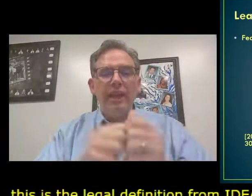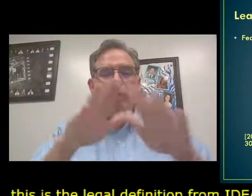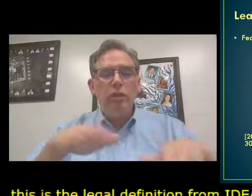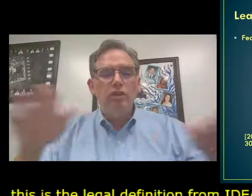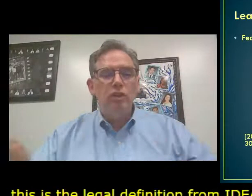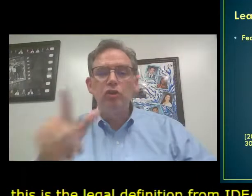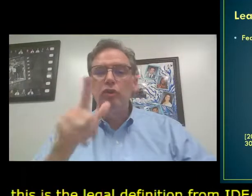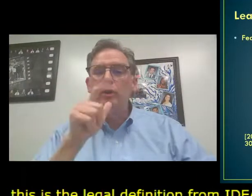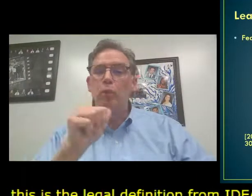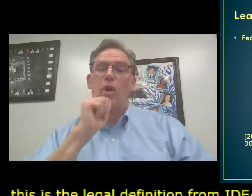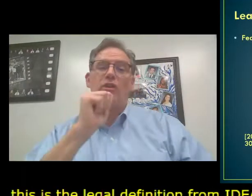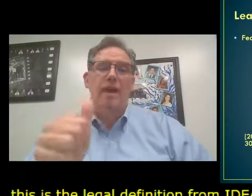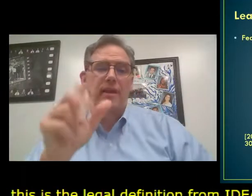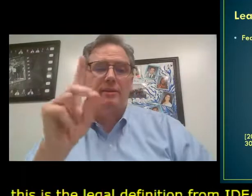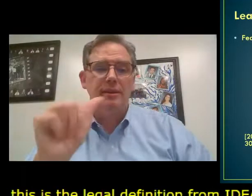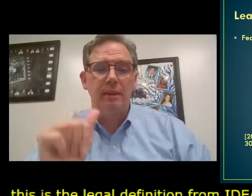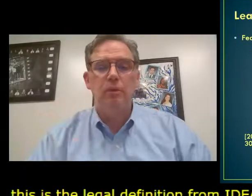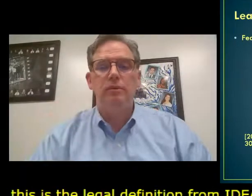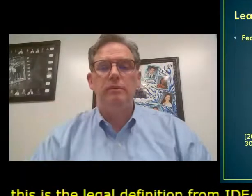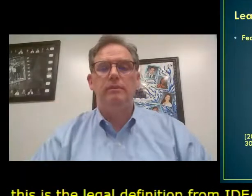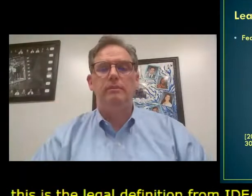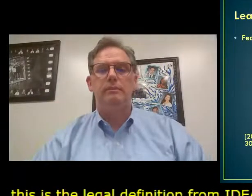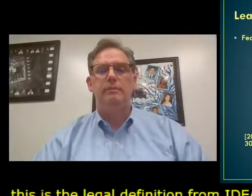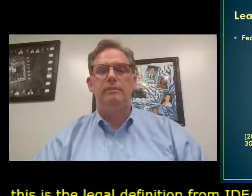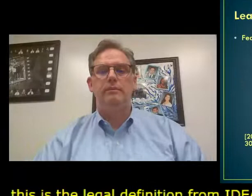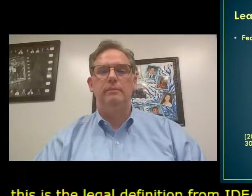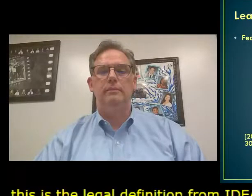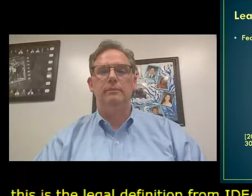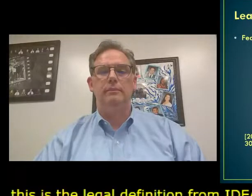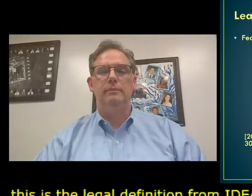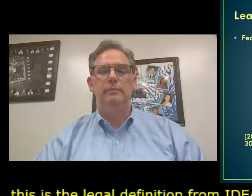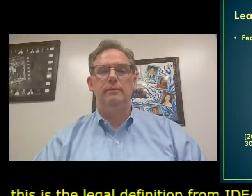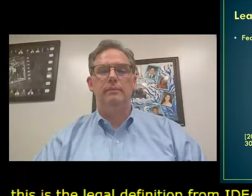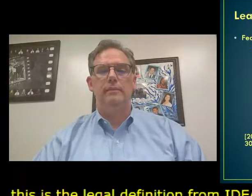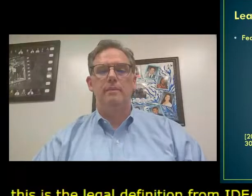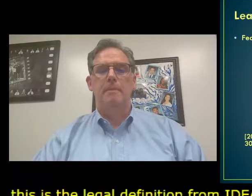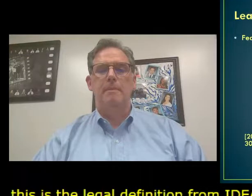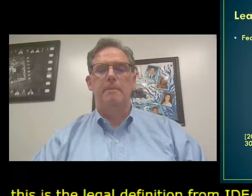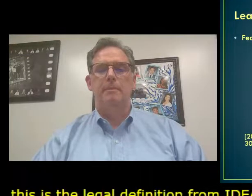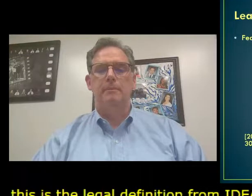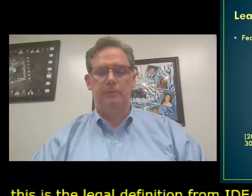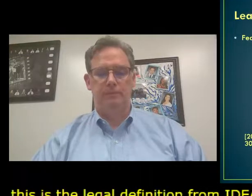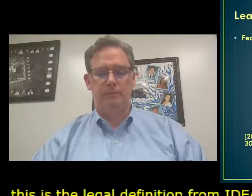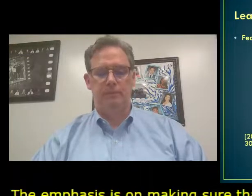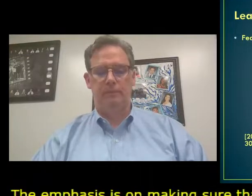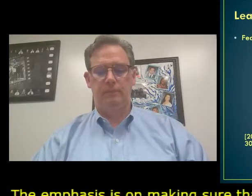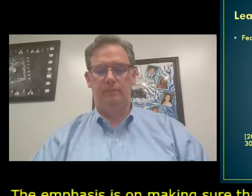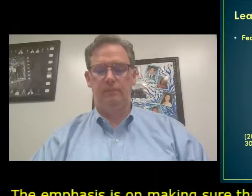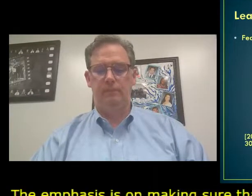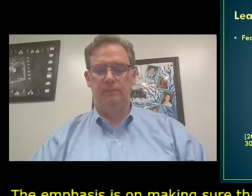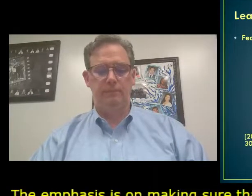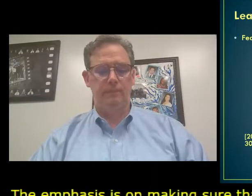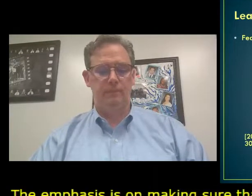and then I bolded certain part of this, right, are educated with children who are not disabled.